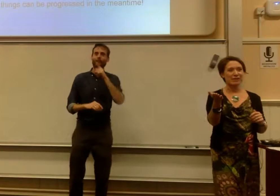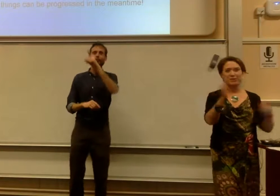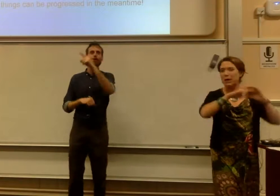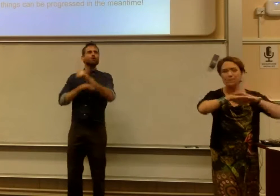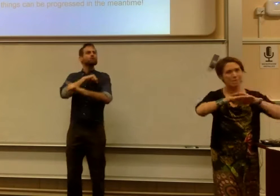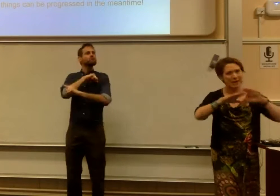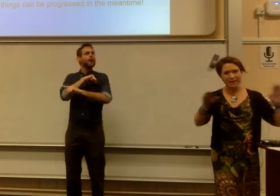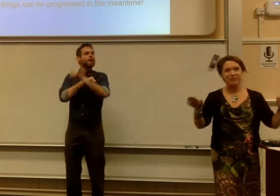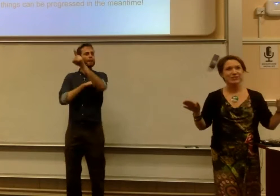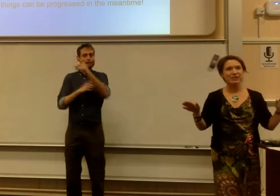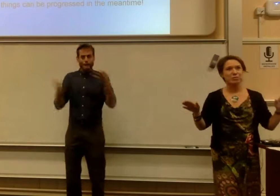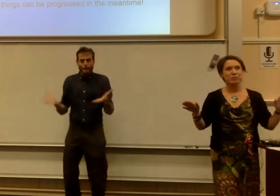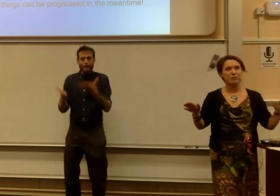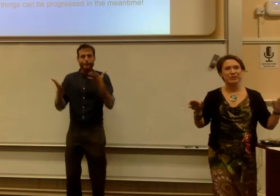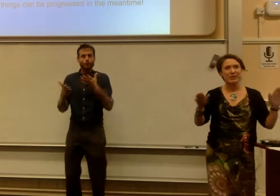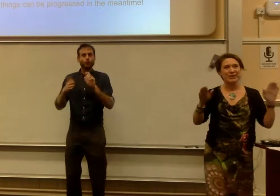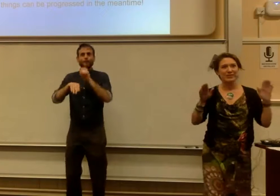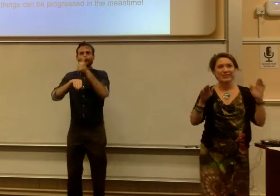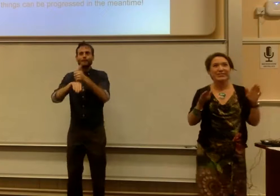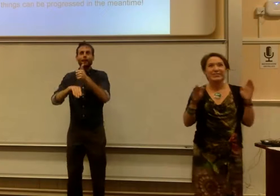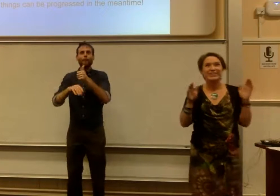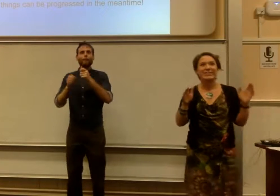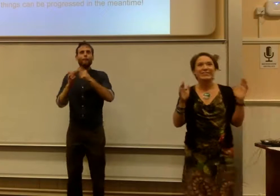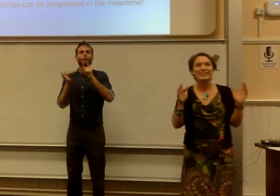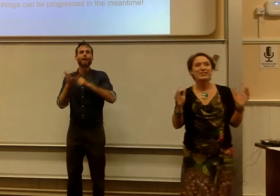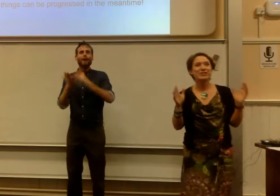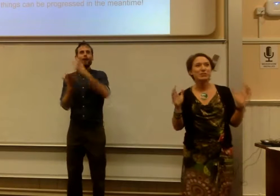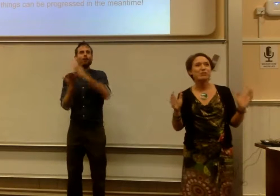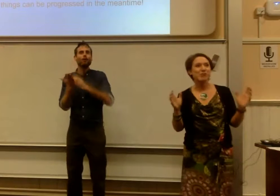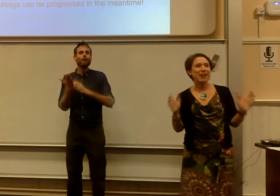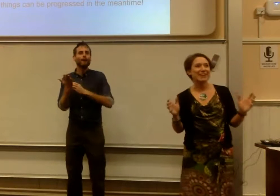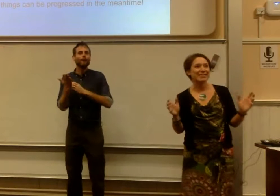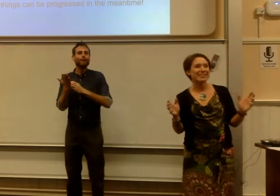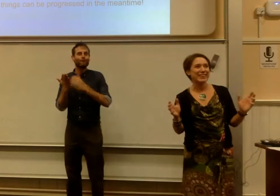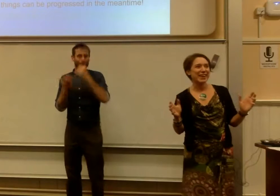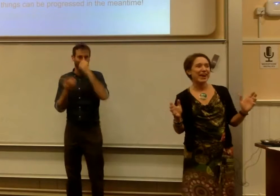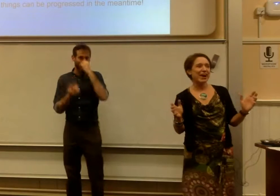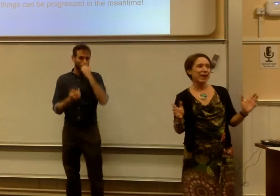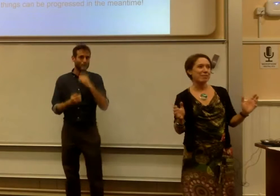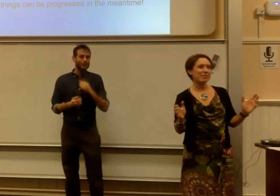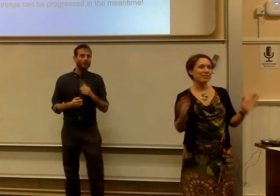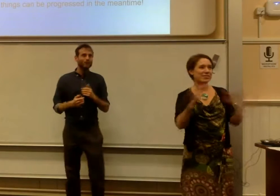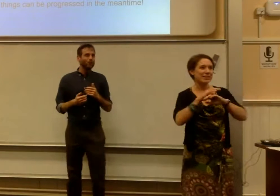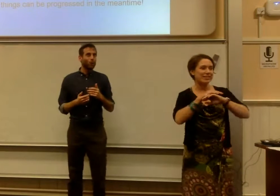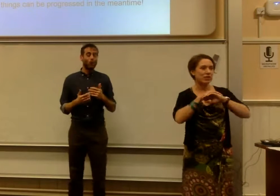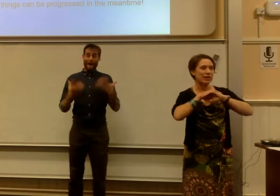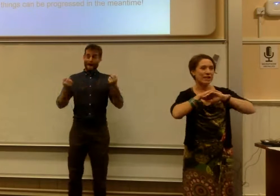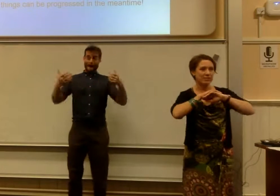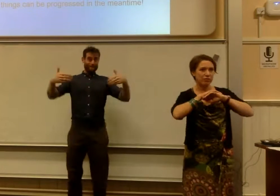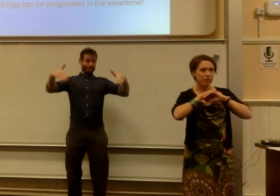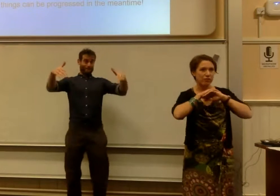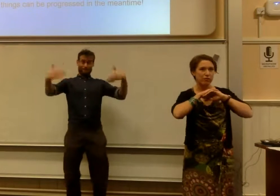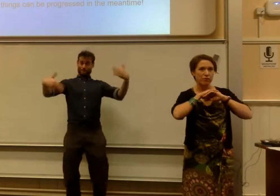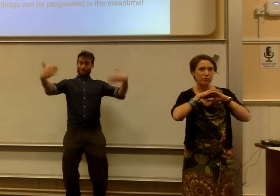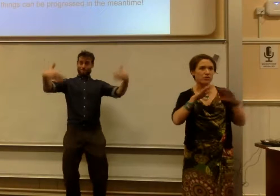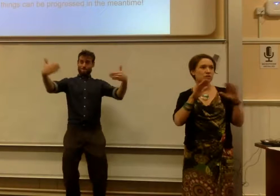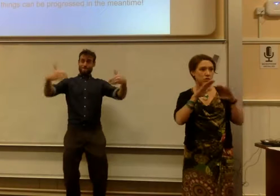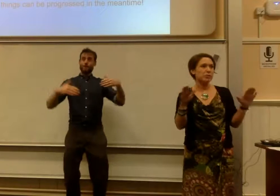for Northern Language. Many other examples. These things can continue to progress. It's not a